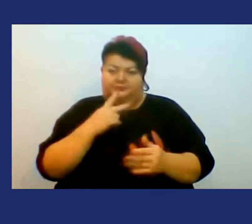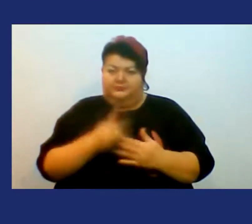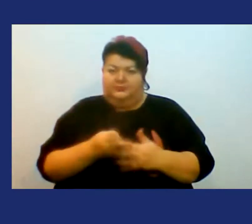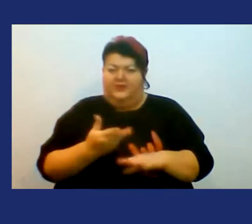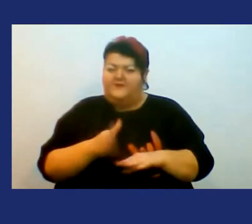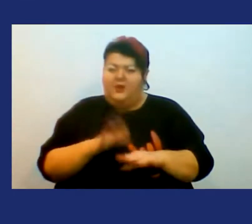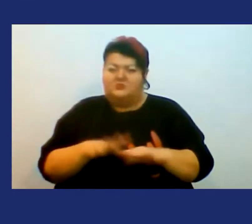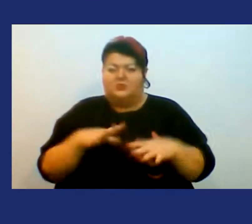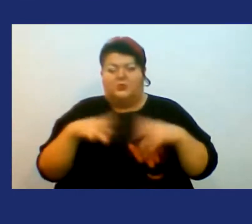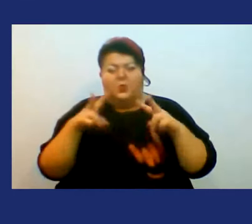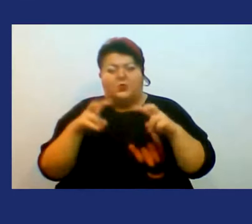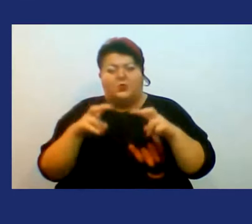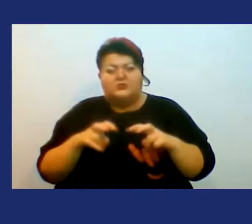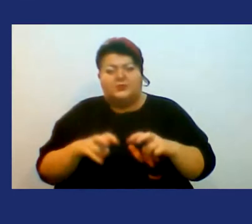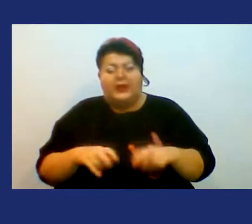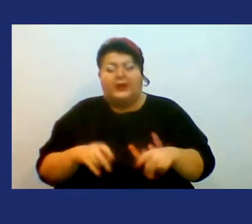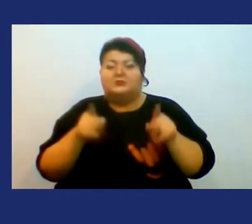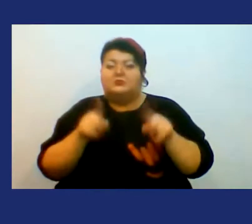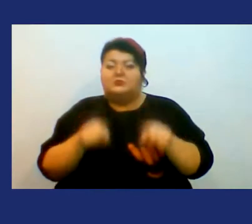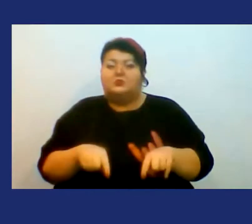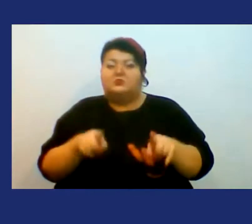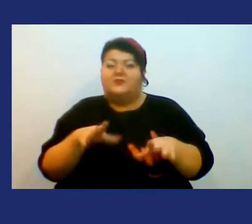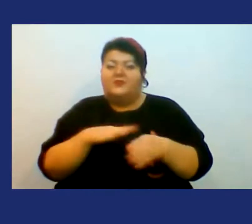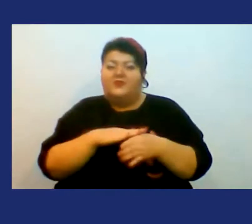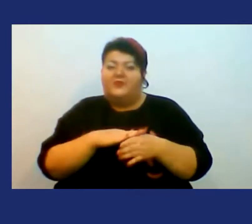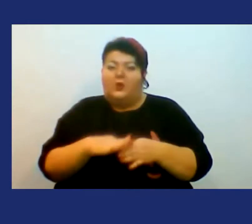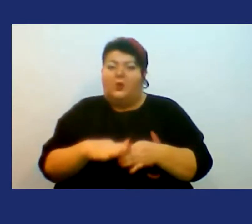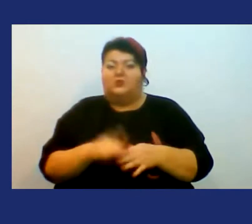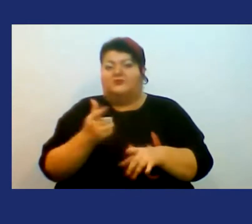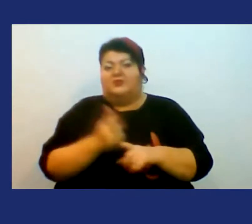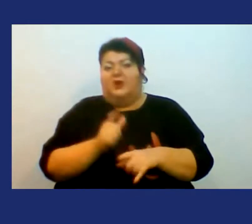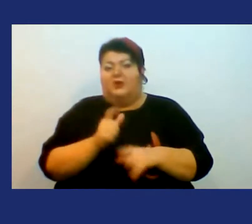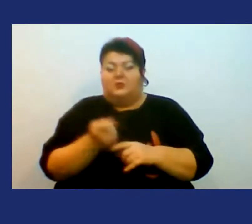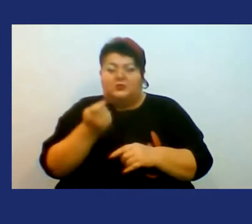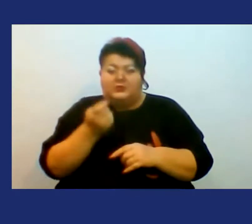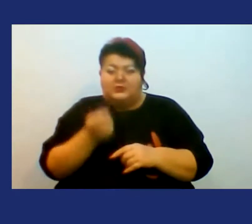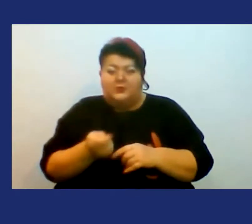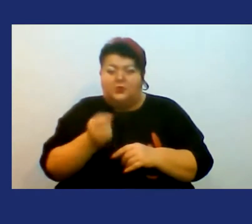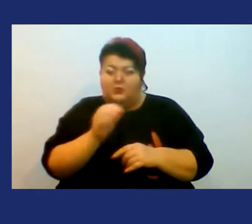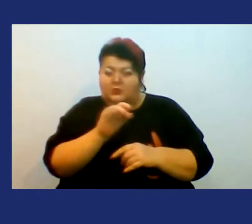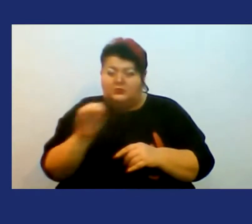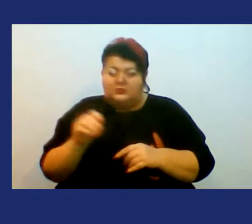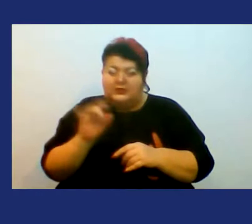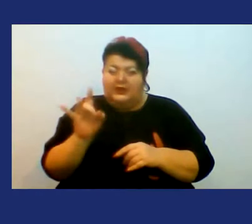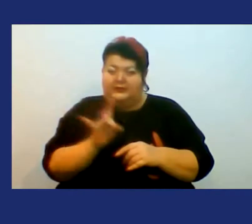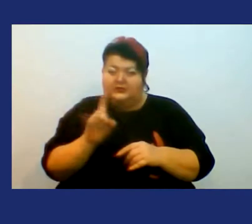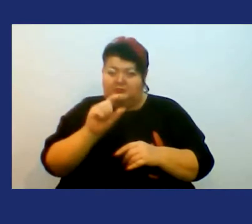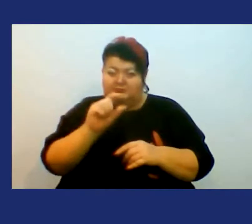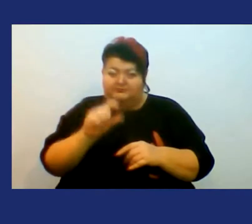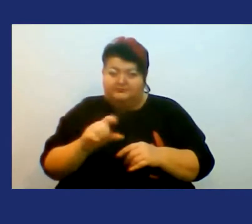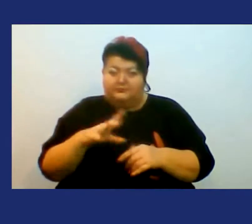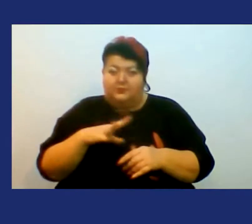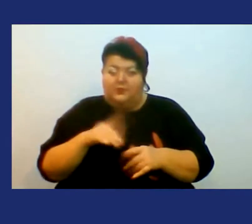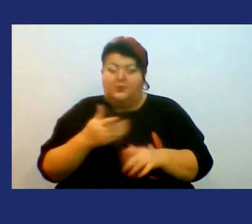not only to persons with disabilities, it is complicated to understand for most of the voters.